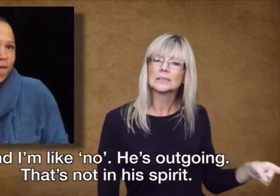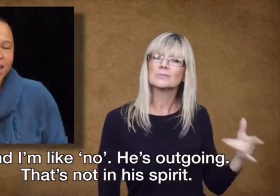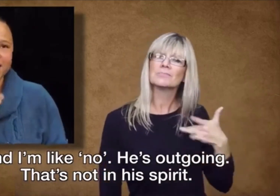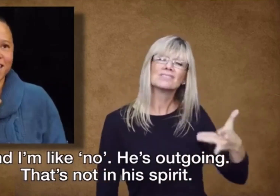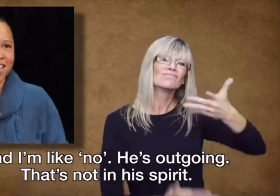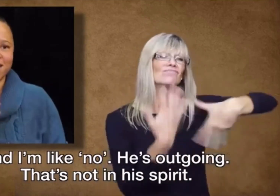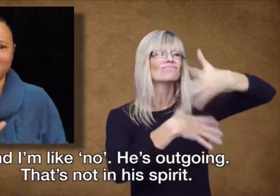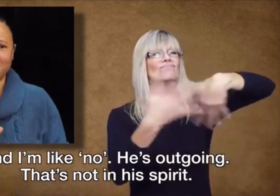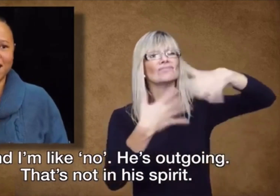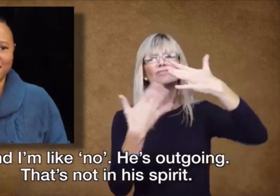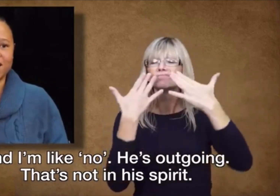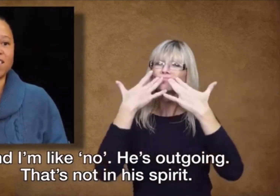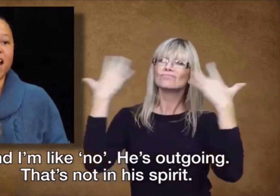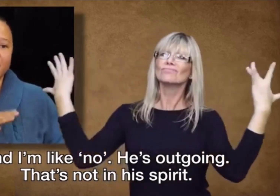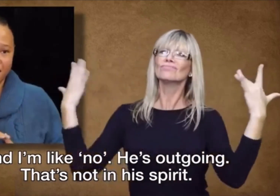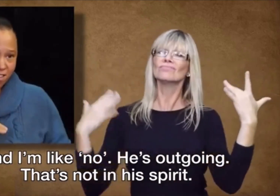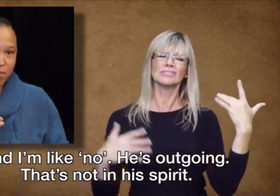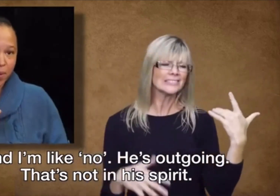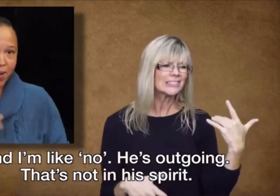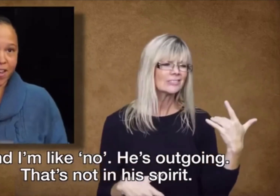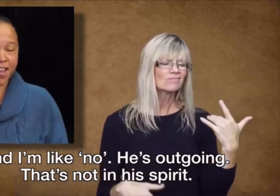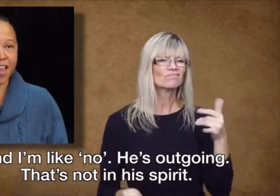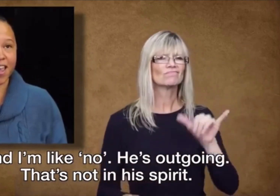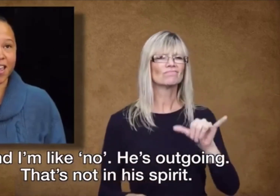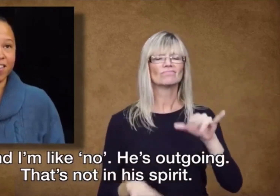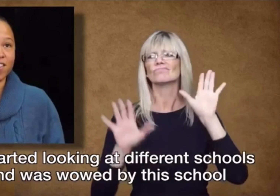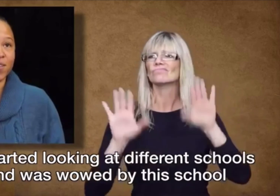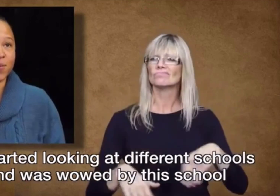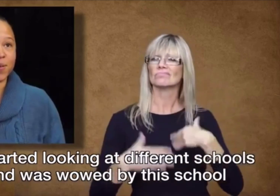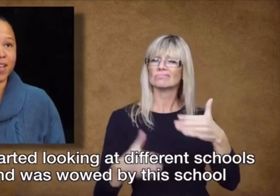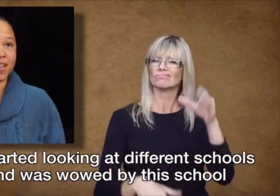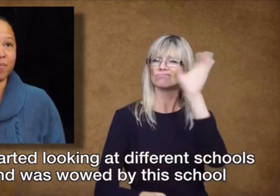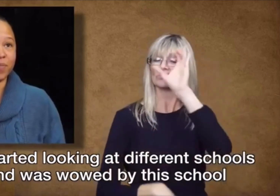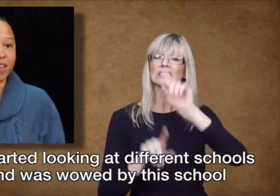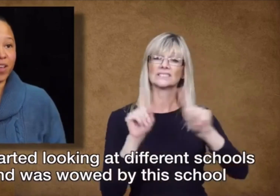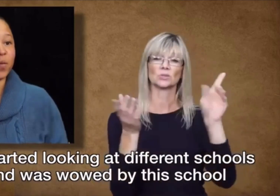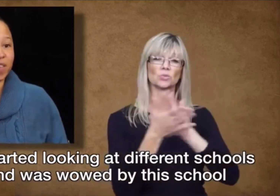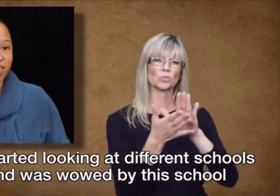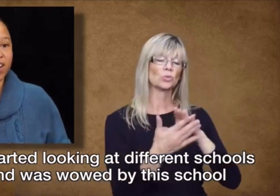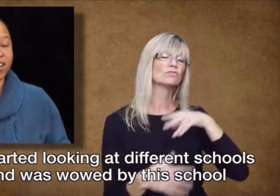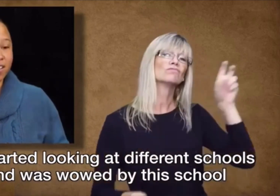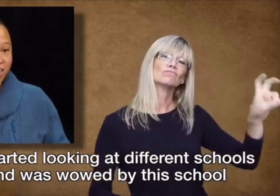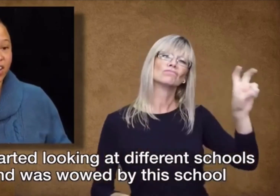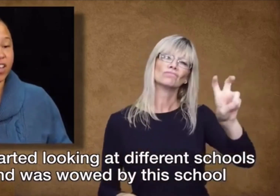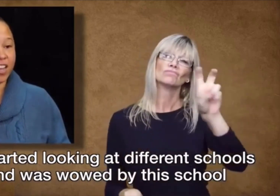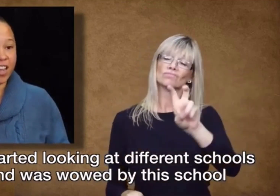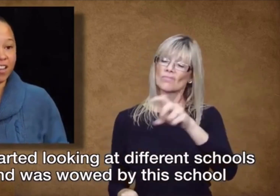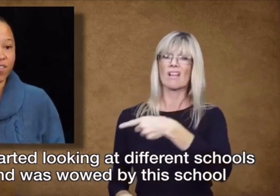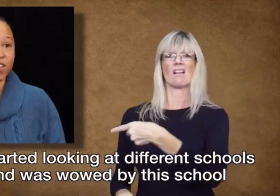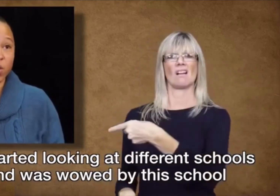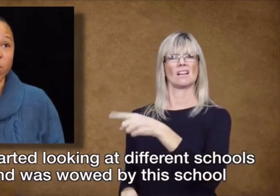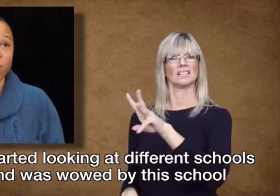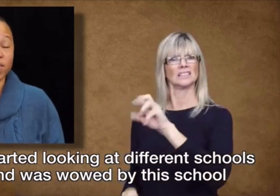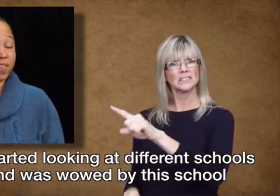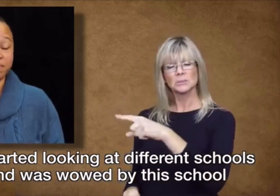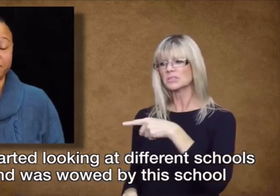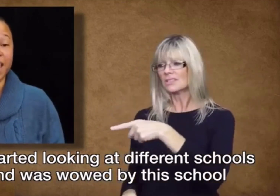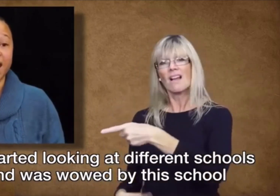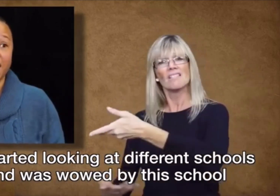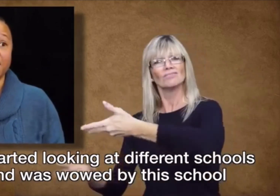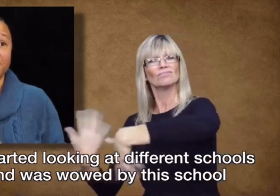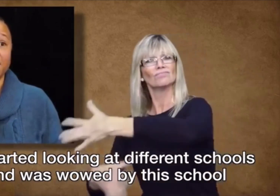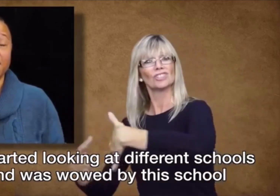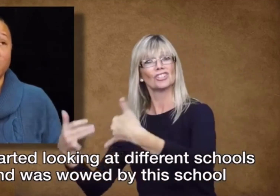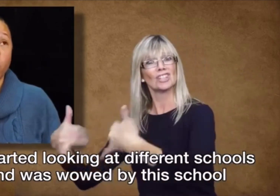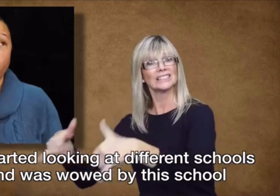outgoing. That's not in his spirit. And so we started looking at different schools